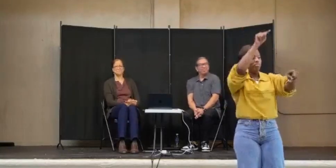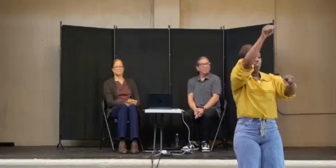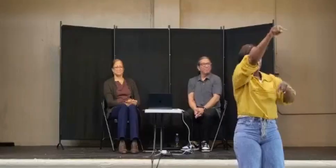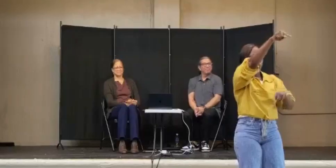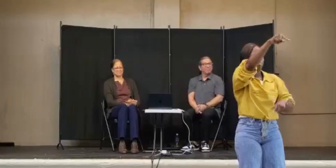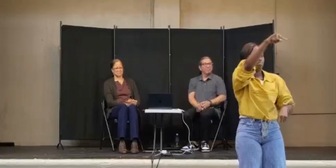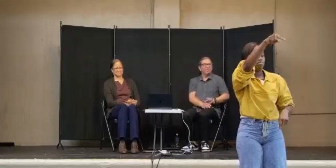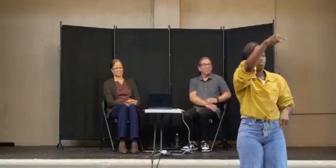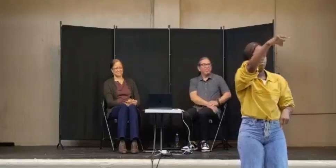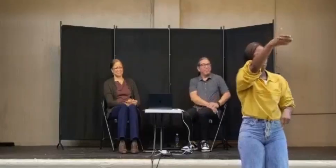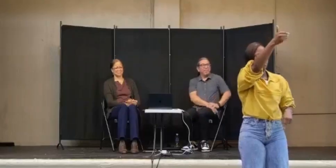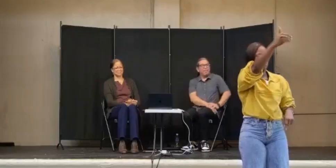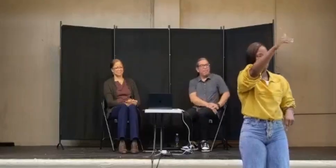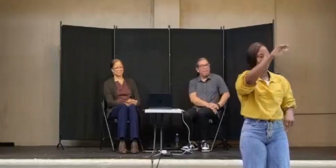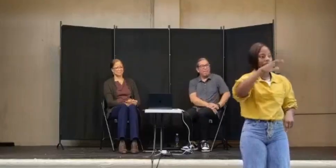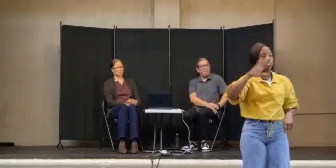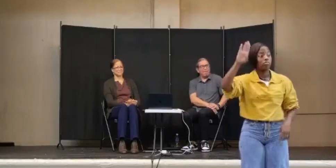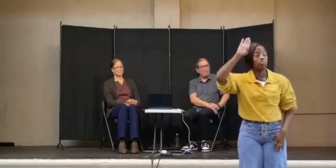Another question?